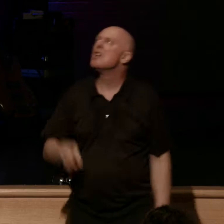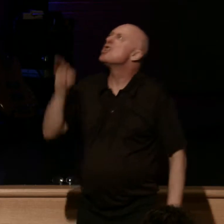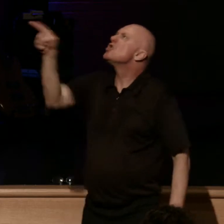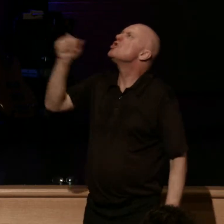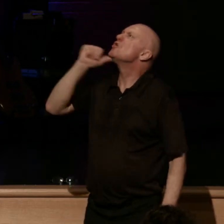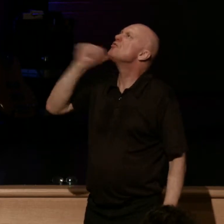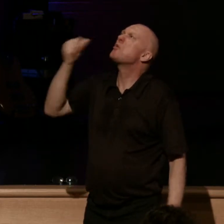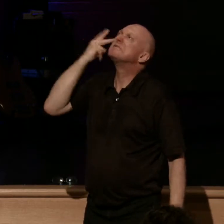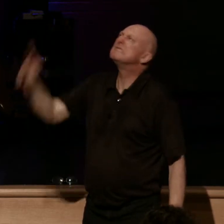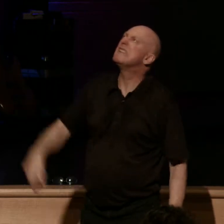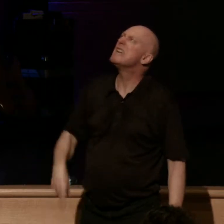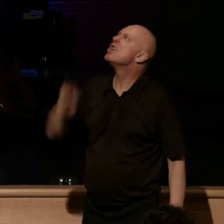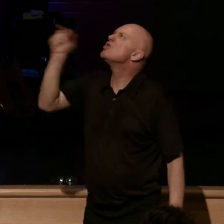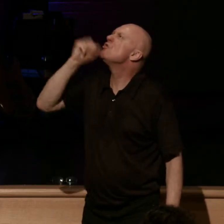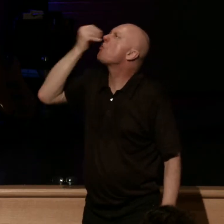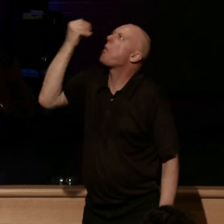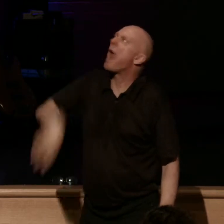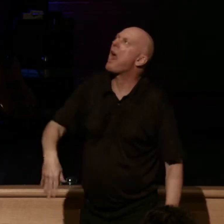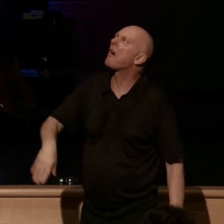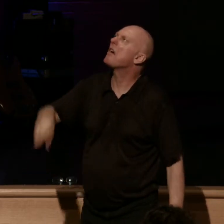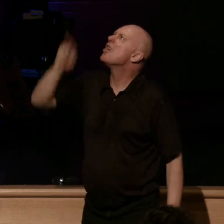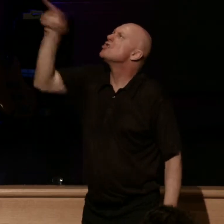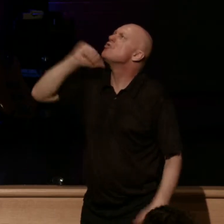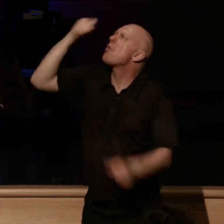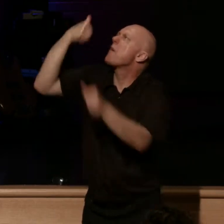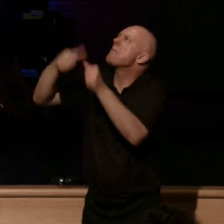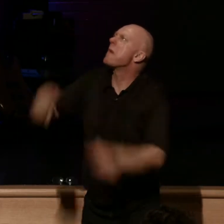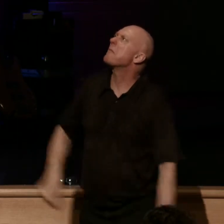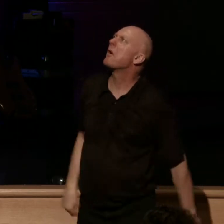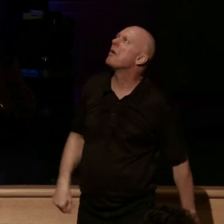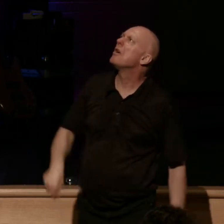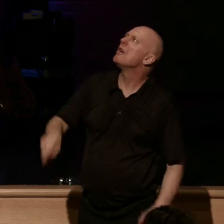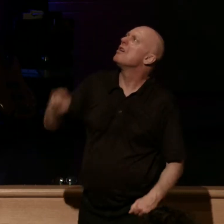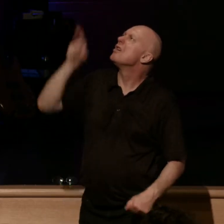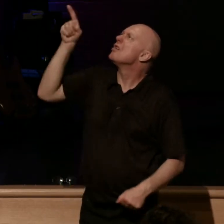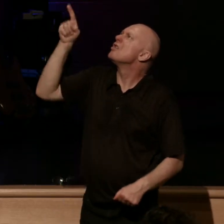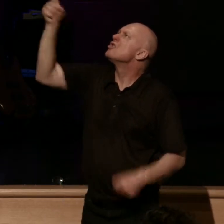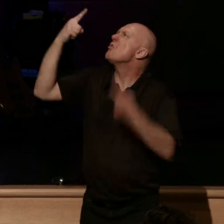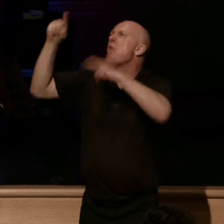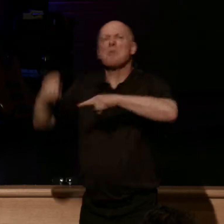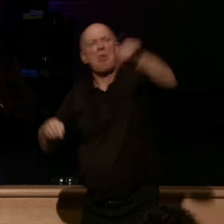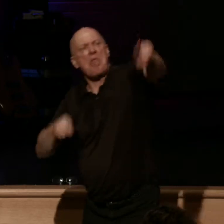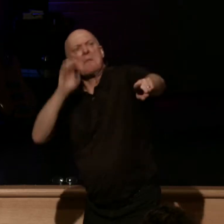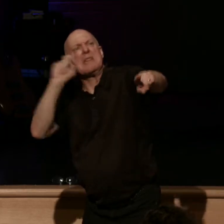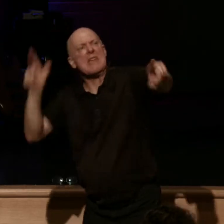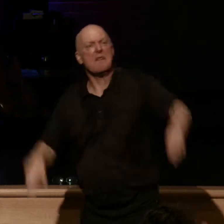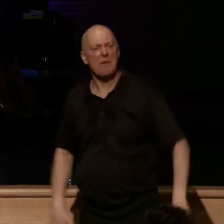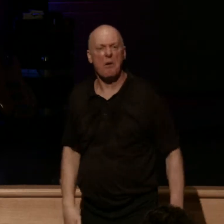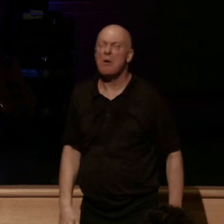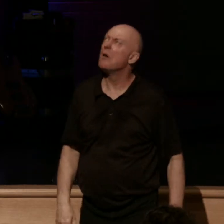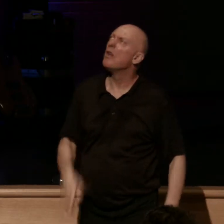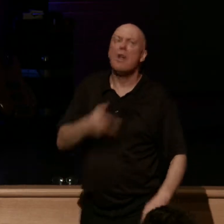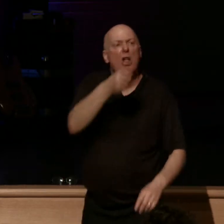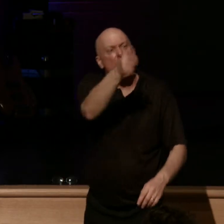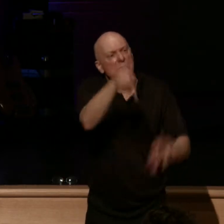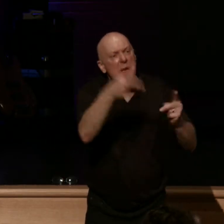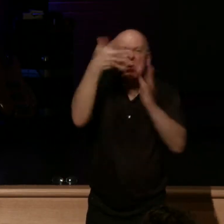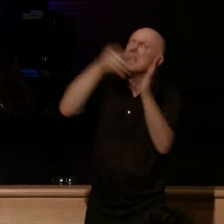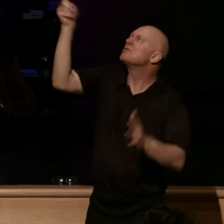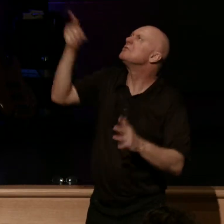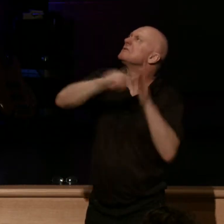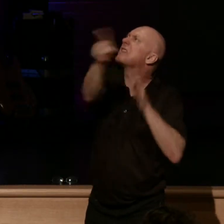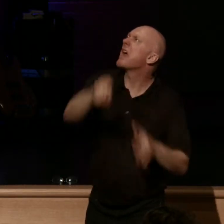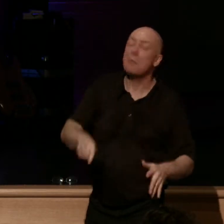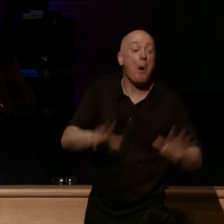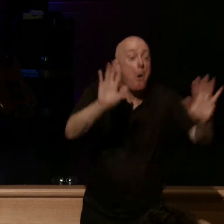see. God, you don't care. God, you don't remember. God, you're prospering those who do evil. And those who test you, they escape. But